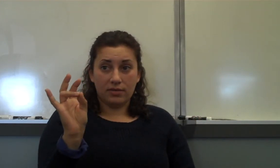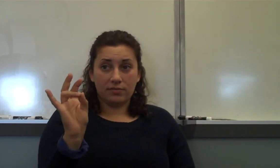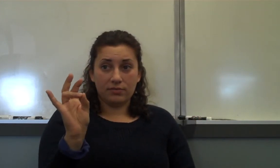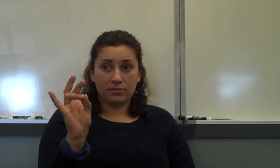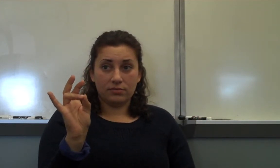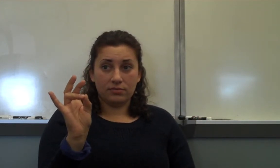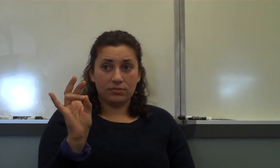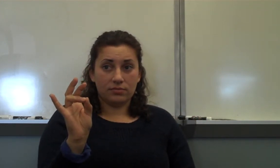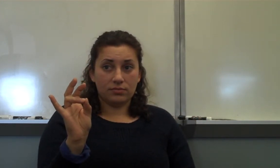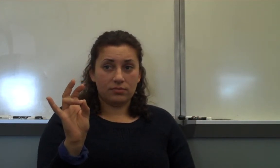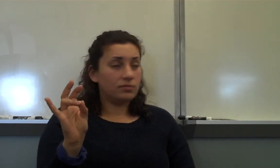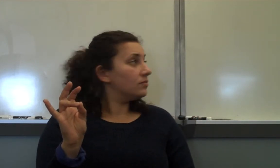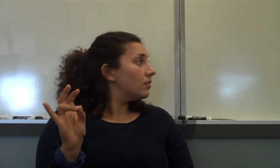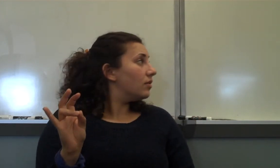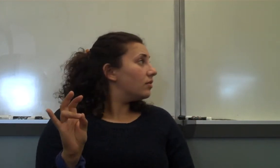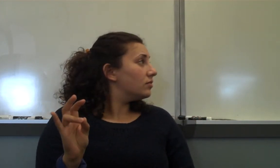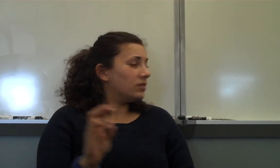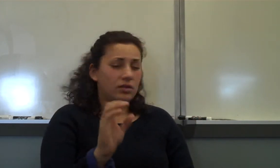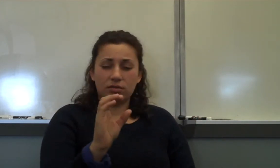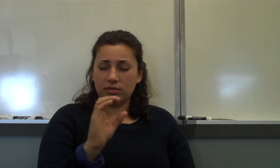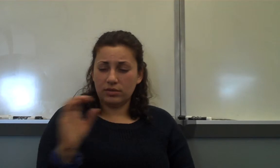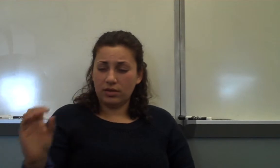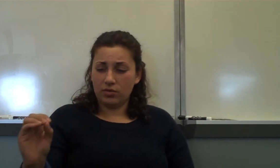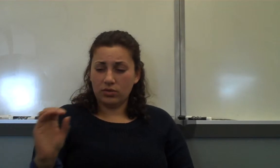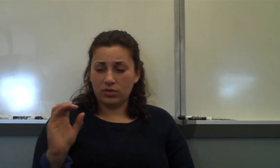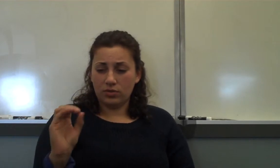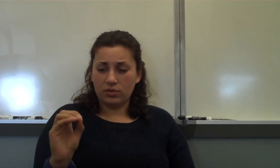That's 0,007,